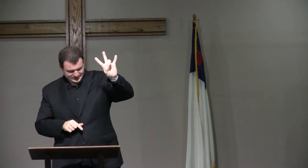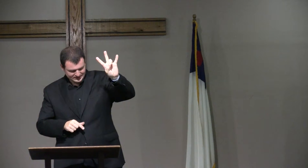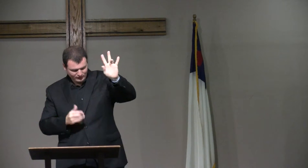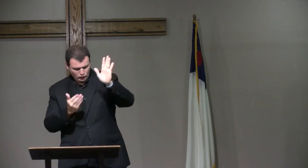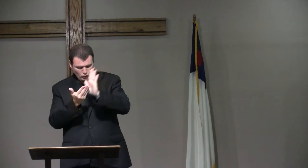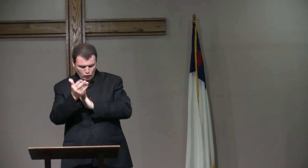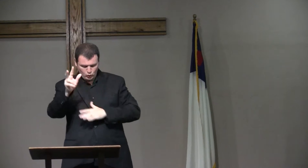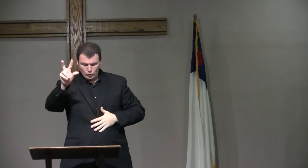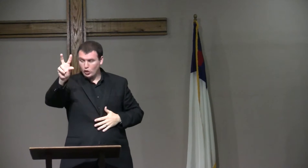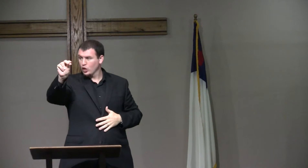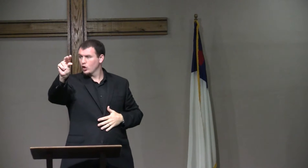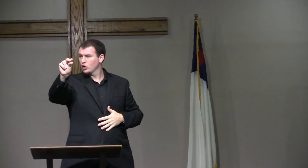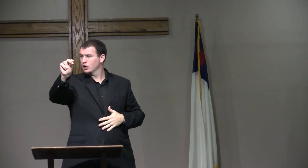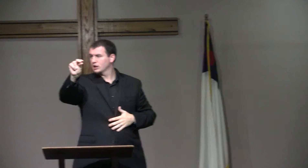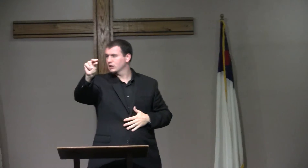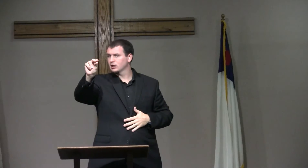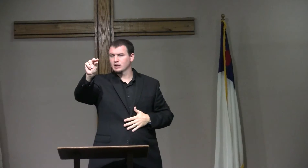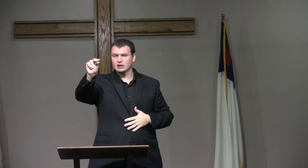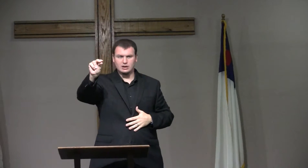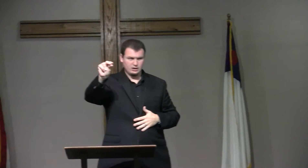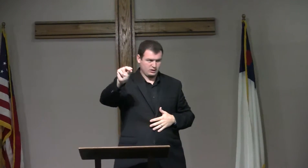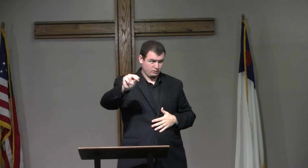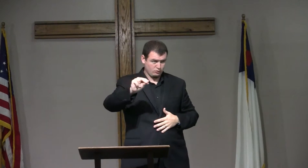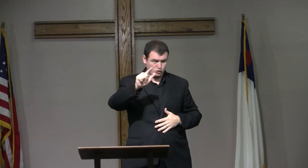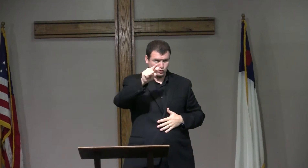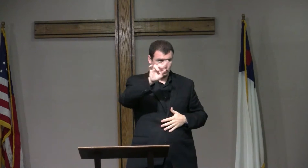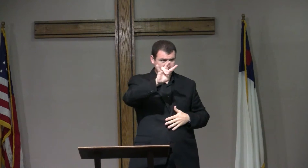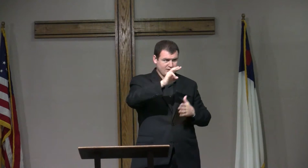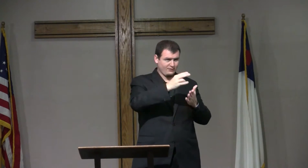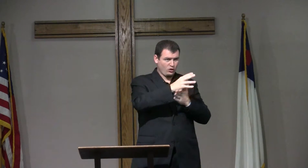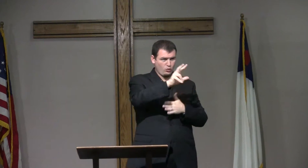Let's look at verses 27 through 30.